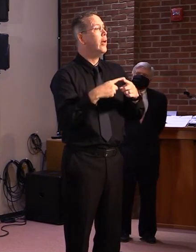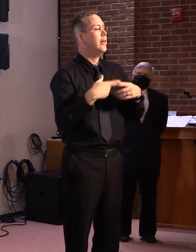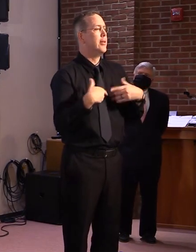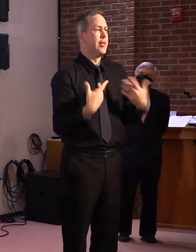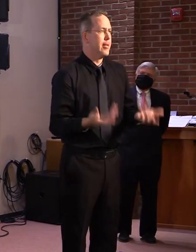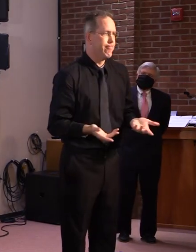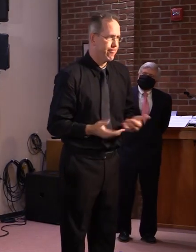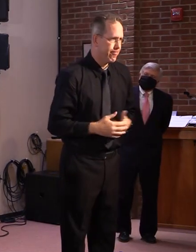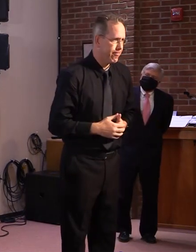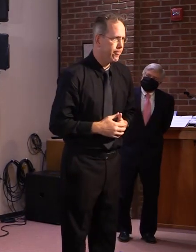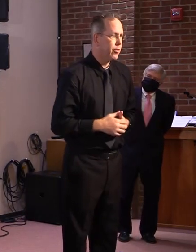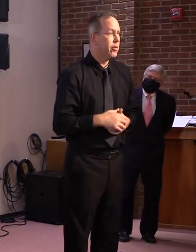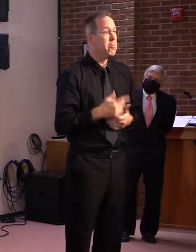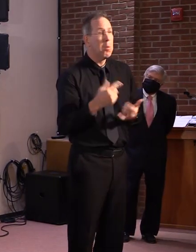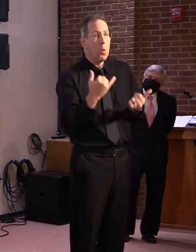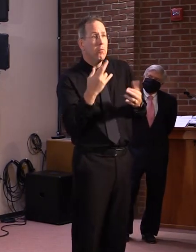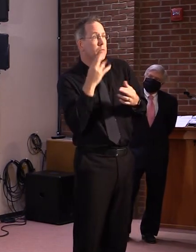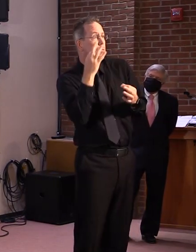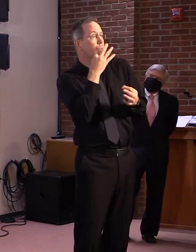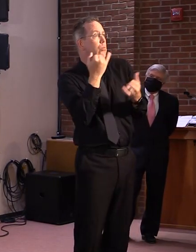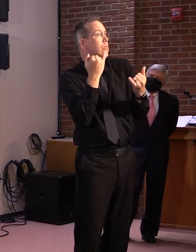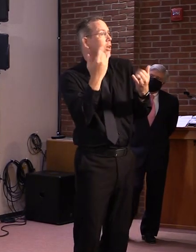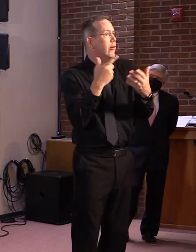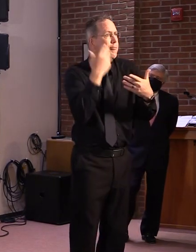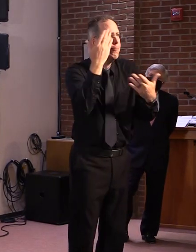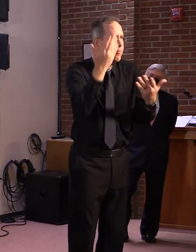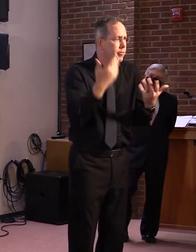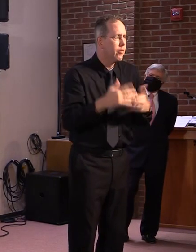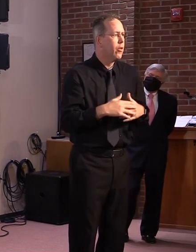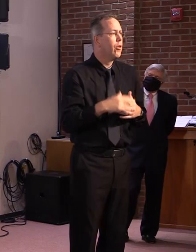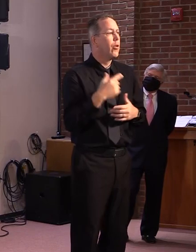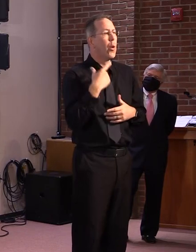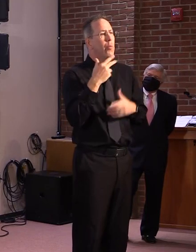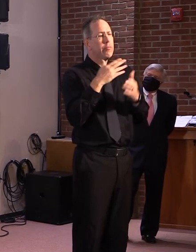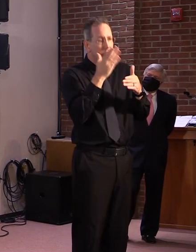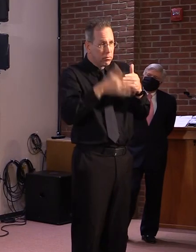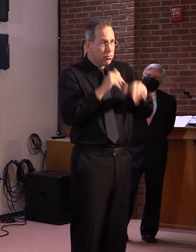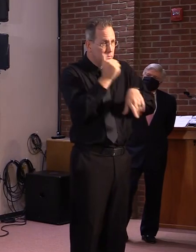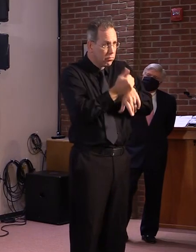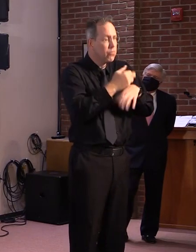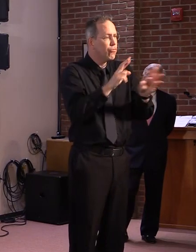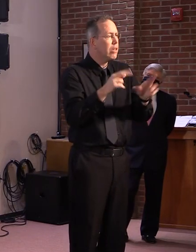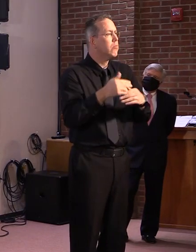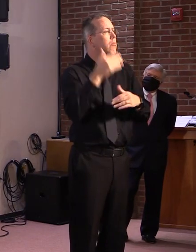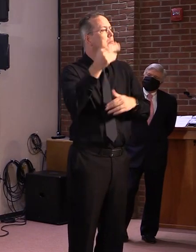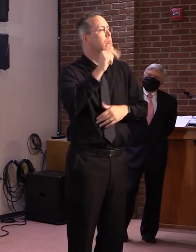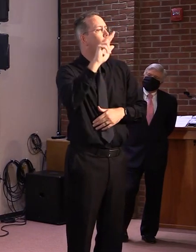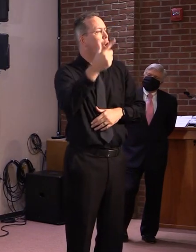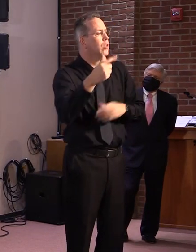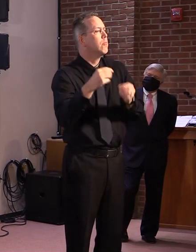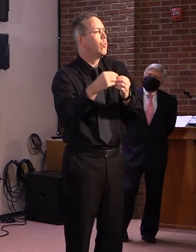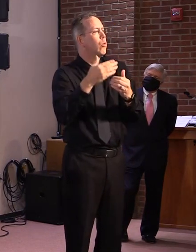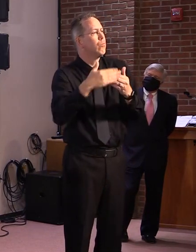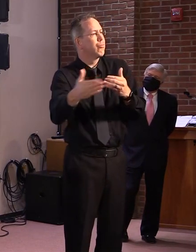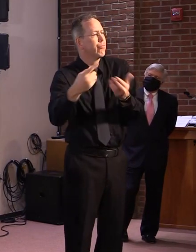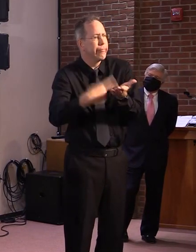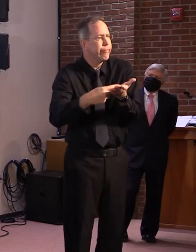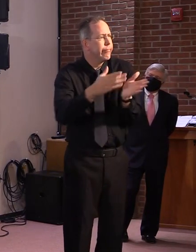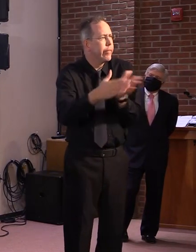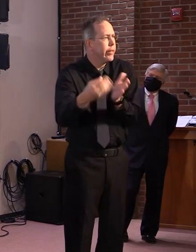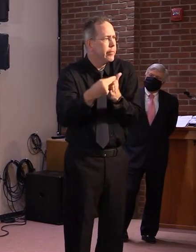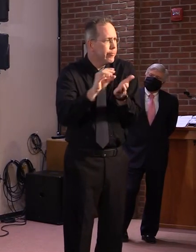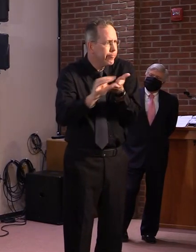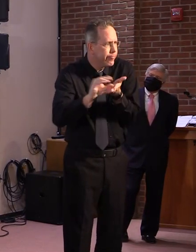in August or September. So that we can determine at that point how we budget for the rest of the year. We're doing it for the